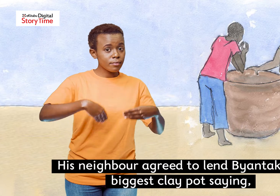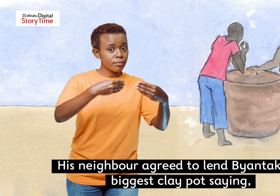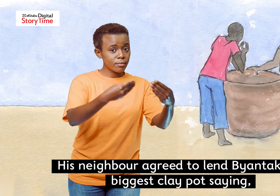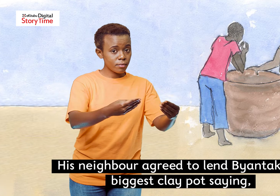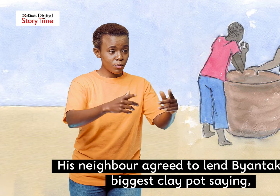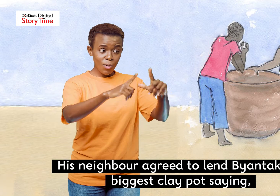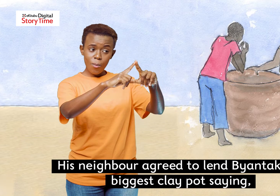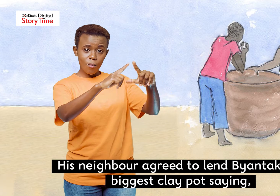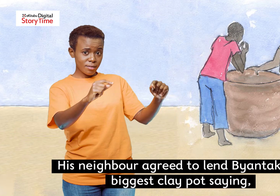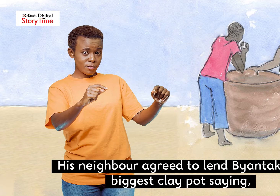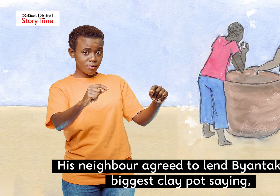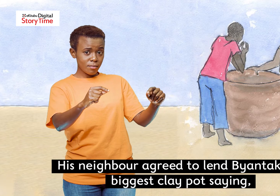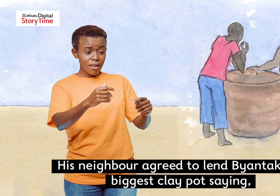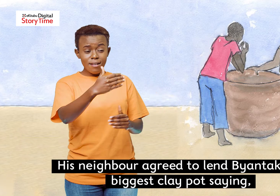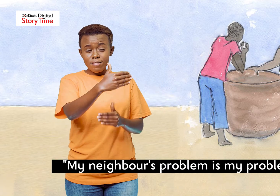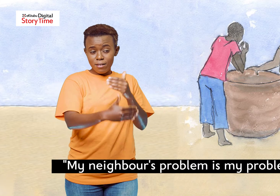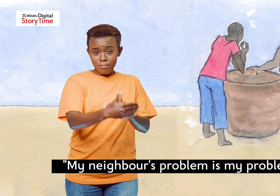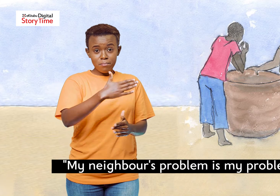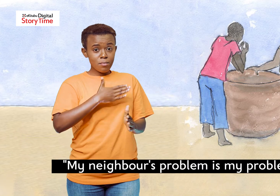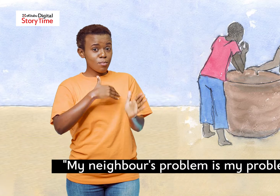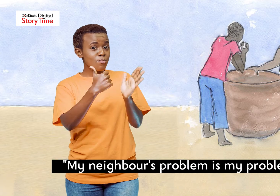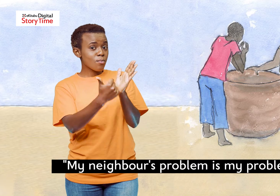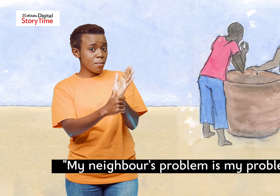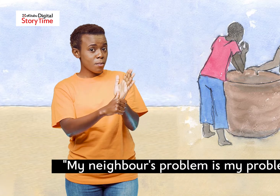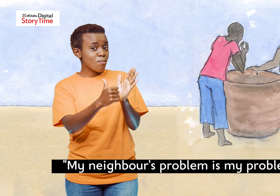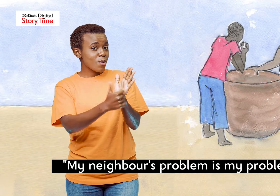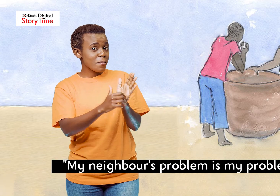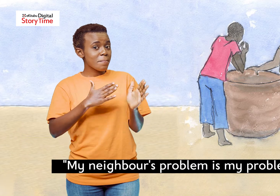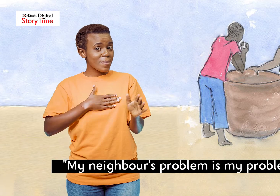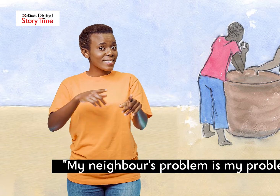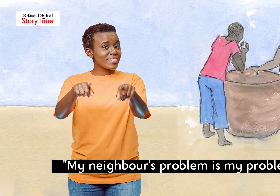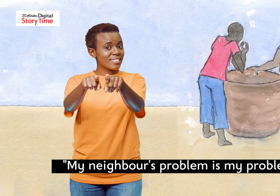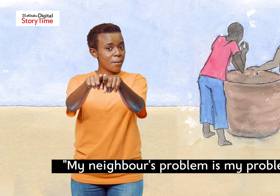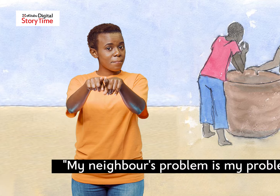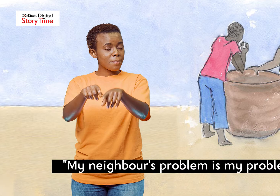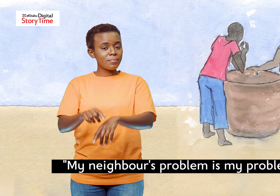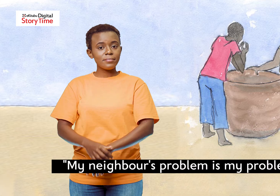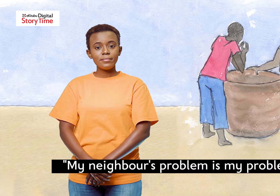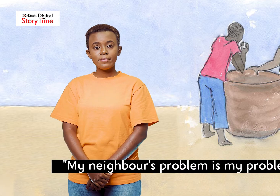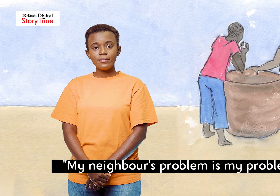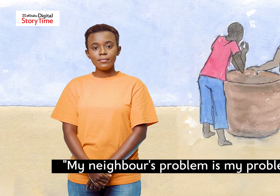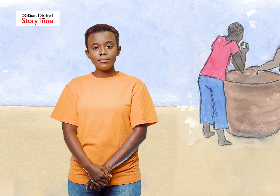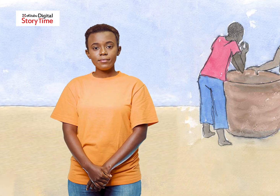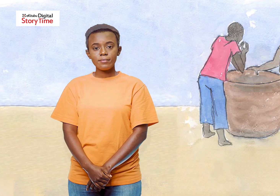his biggest clay pot, saying, "My neighbor's problem is my problem."